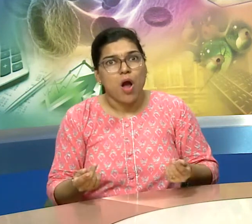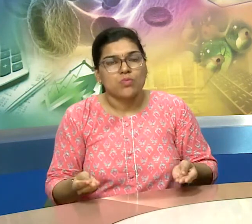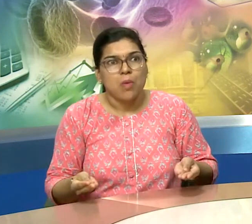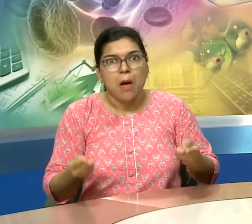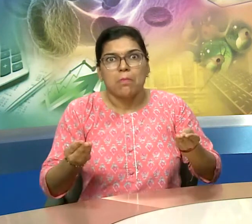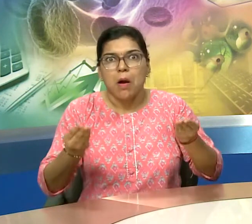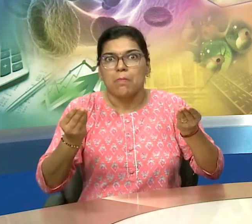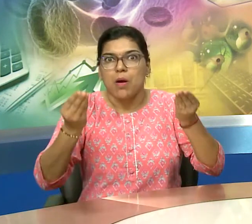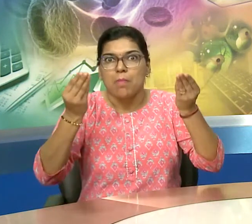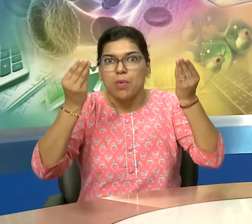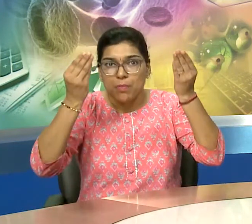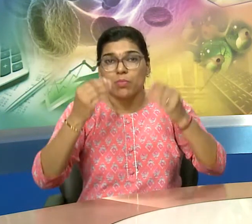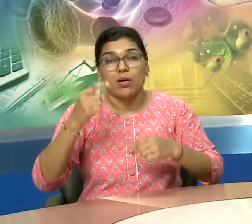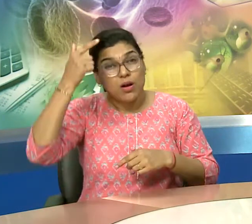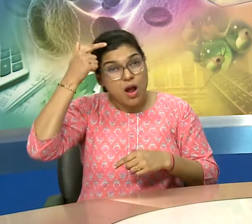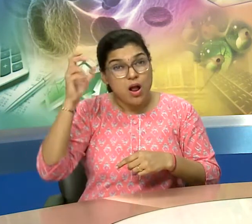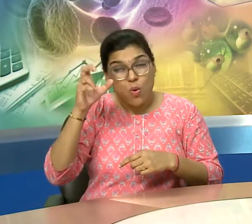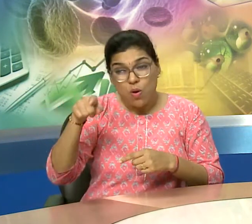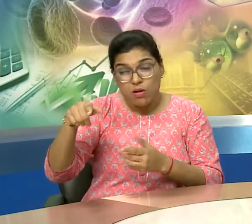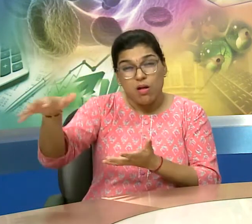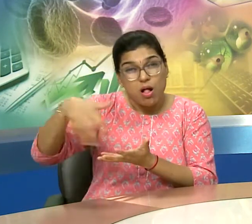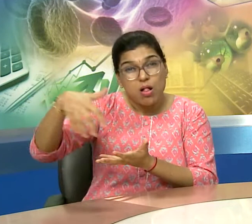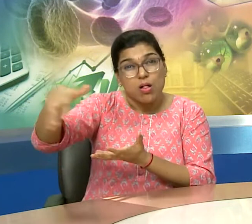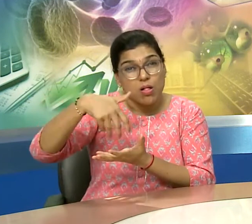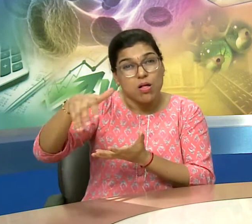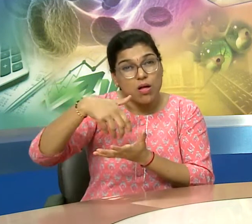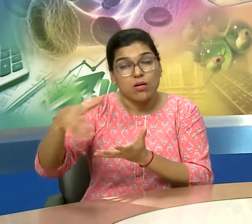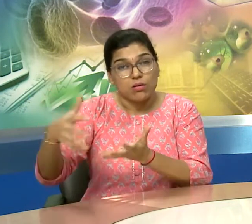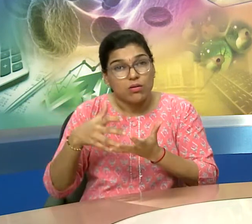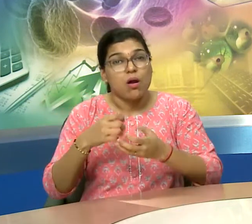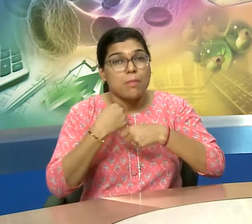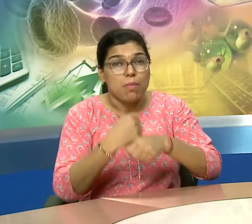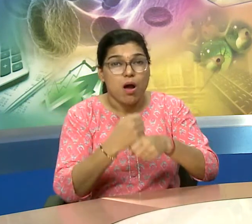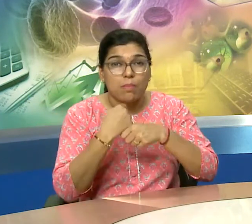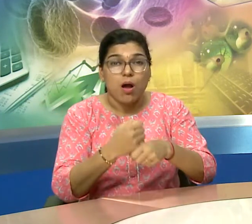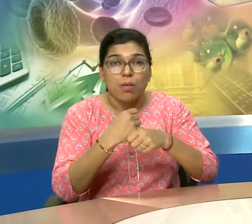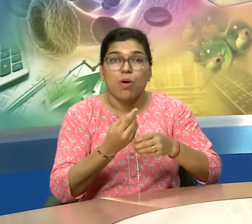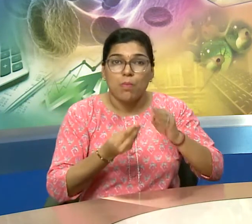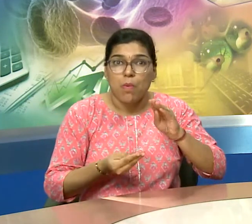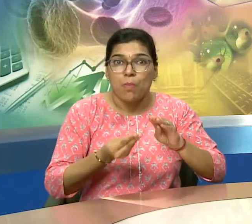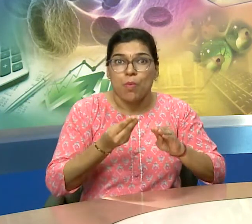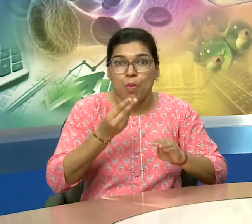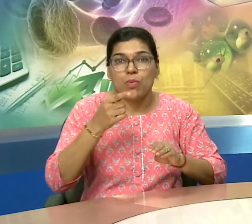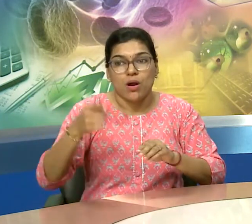And the rapid industrialization has caused much damage to the environment.